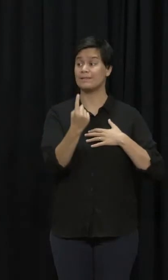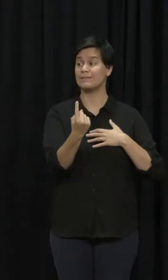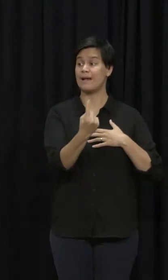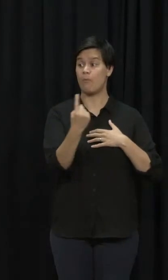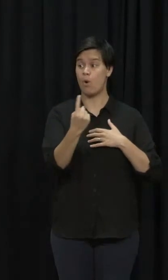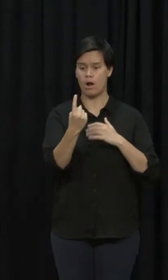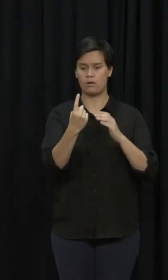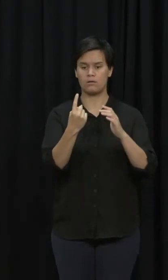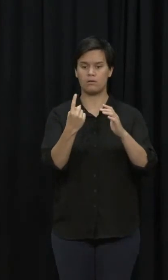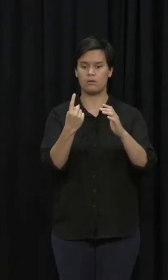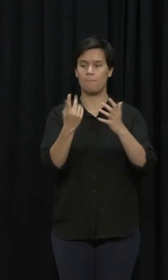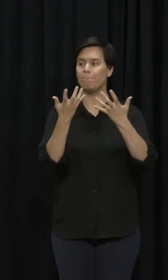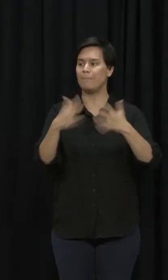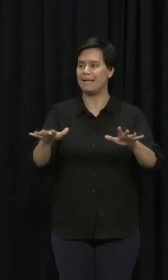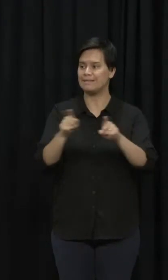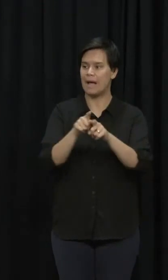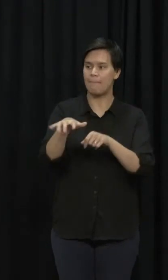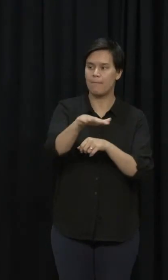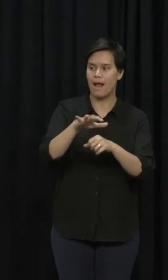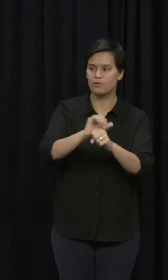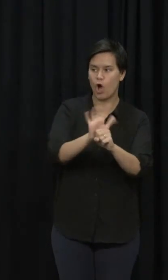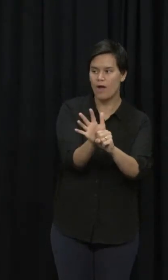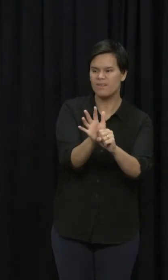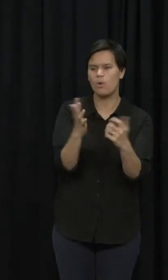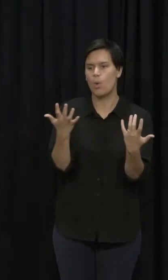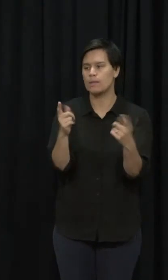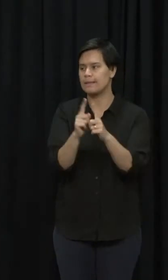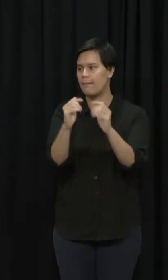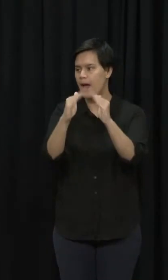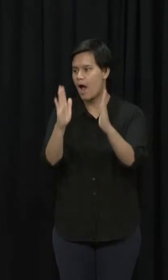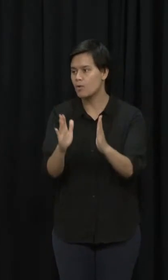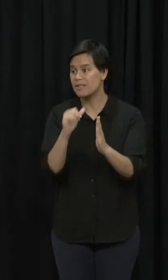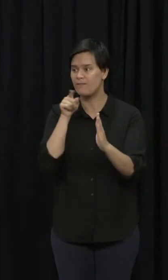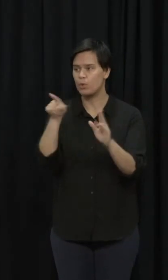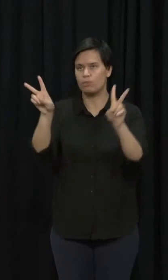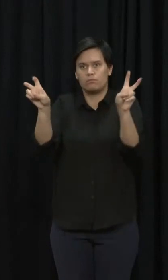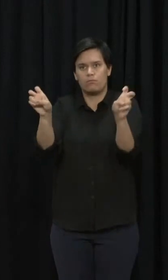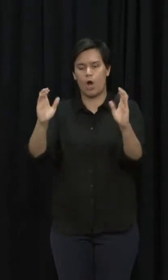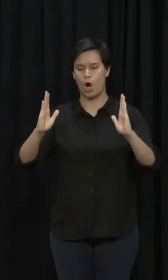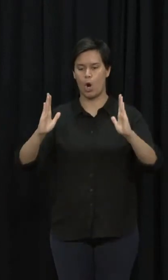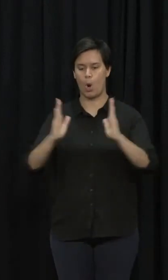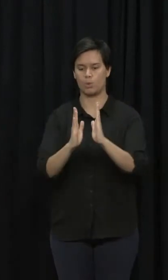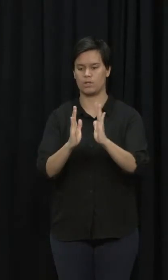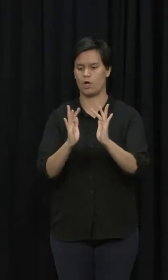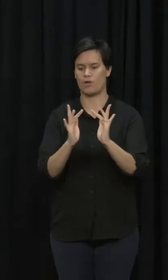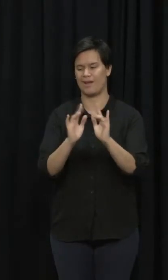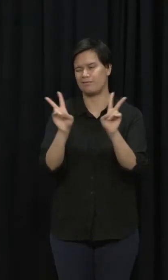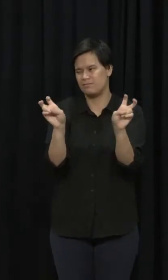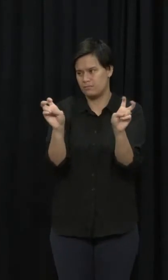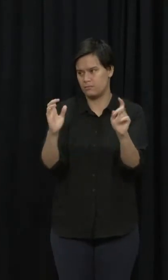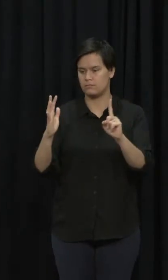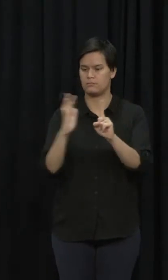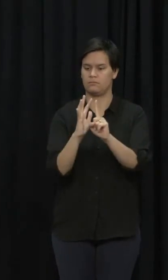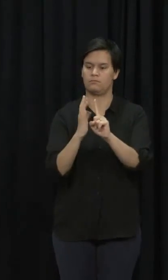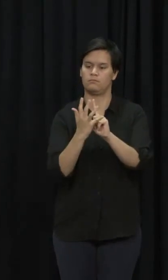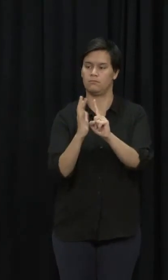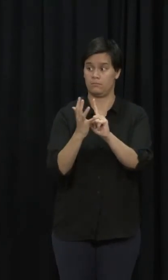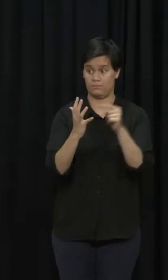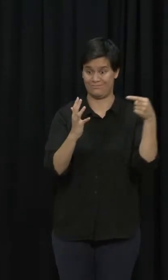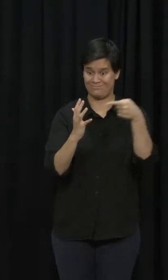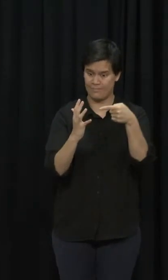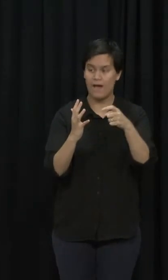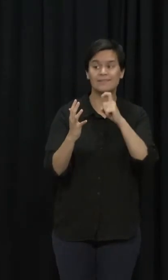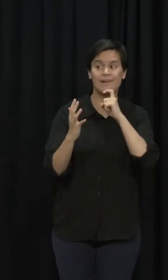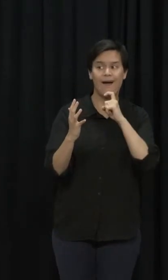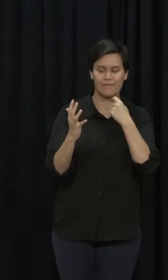close contact. So if you're a close contact, a public health unit is making contact with you and setting out what the expectations are.